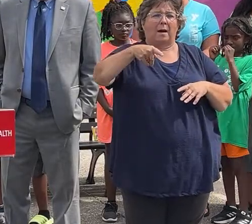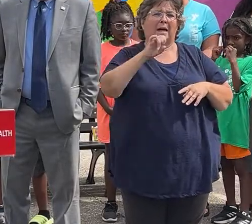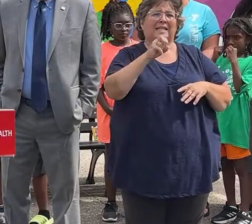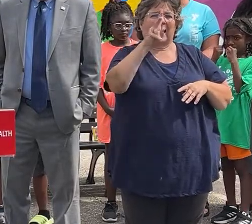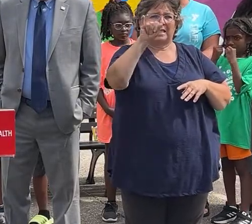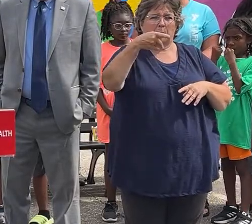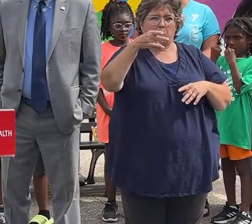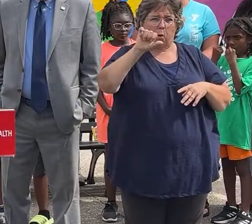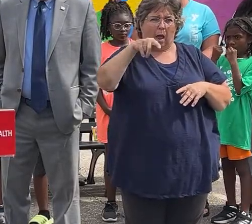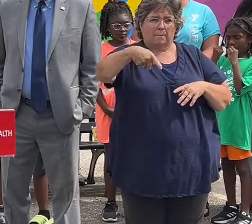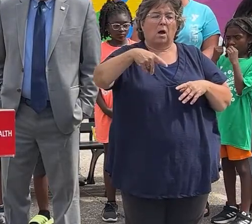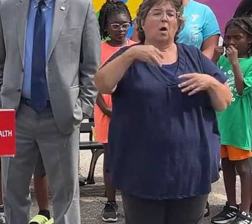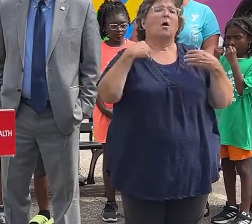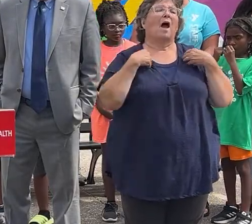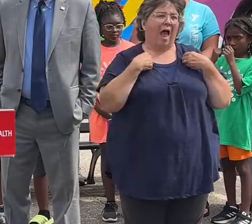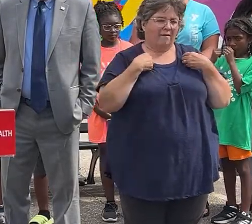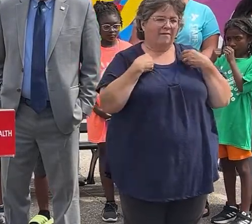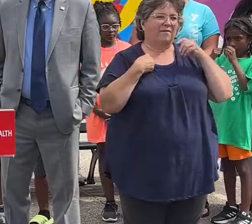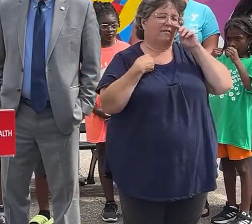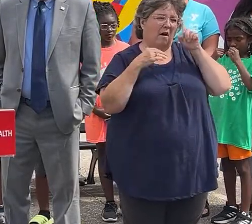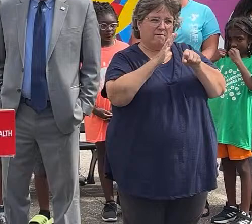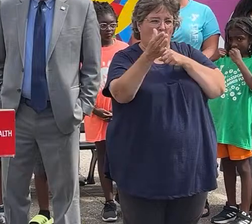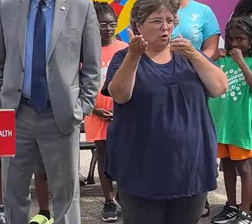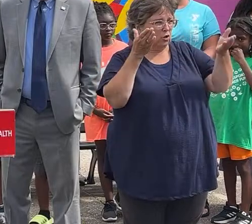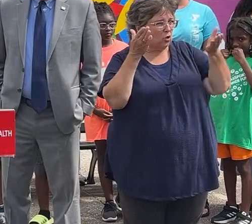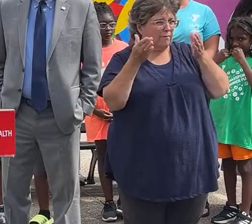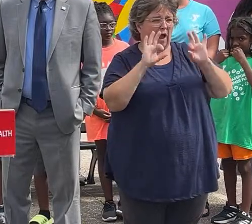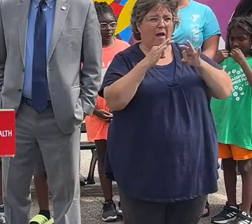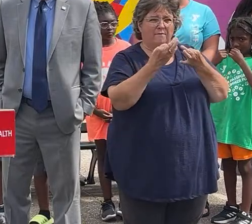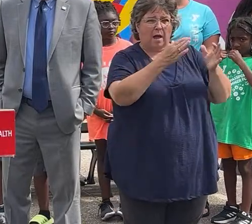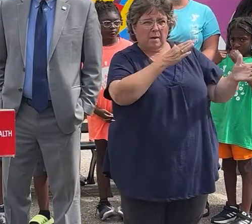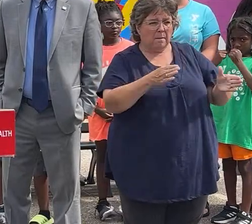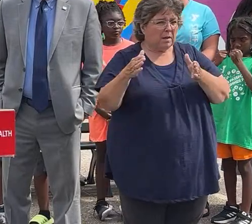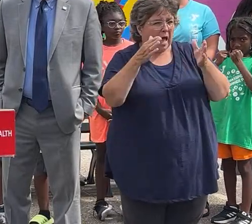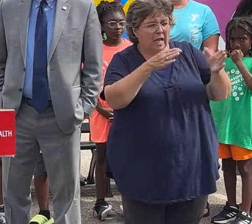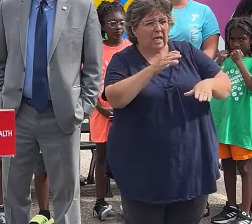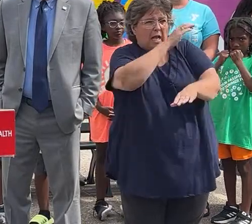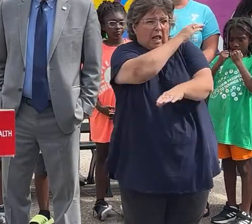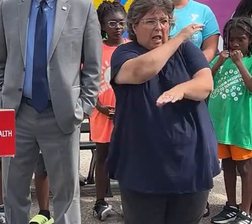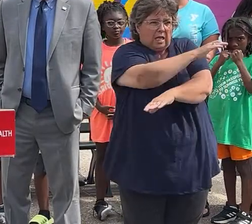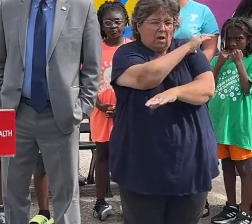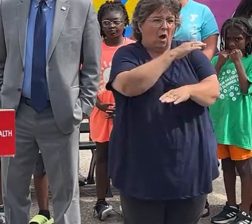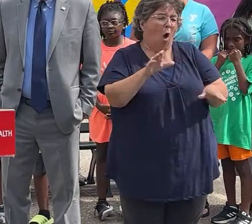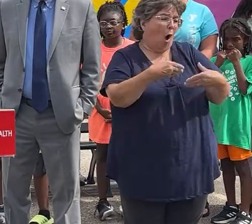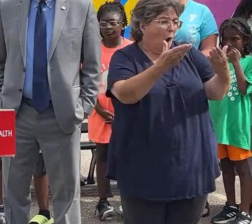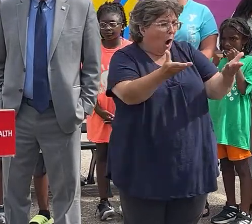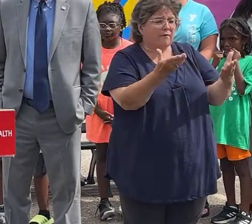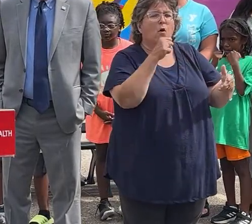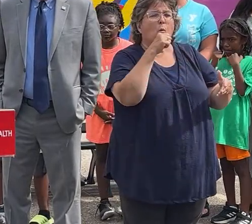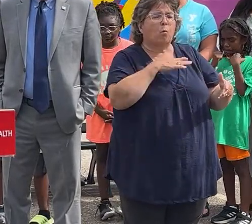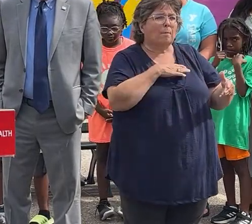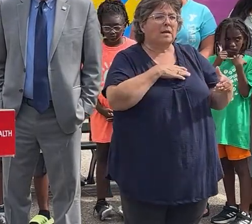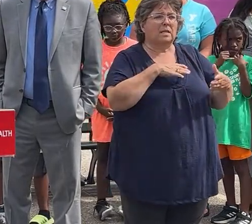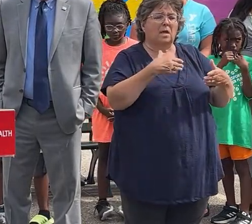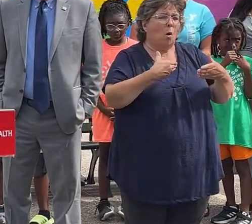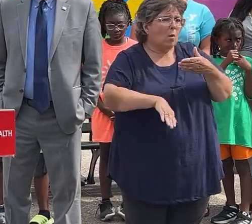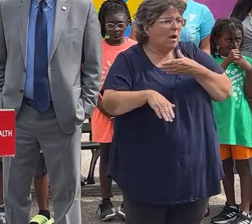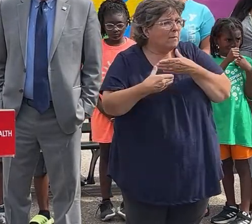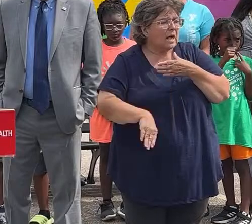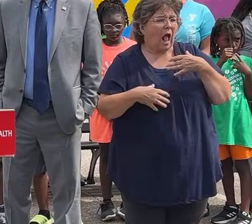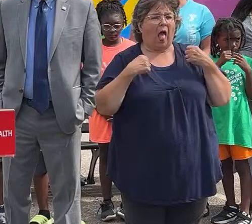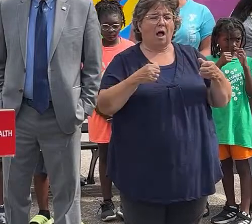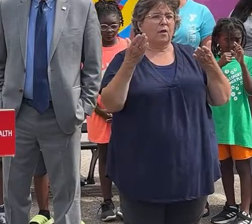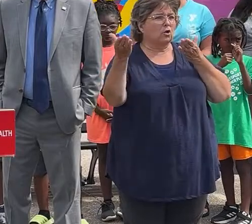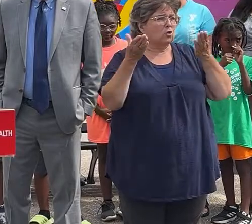PrEP. We also have a full-service family planning clinic, and we offer all women's reproductive health care